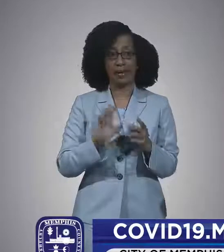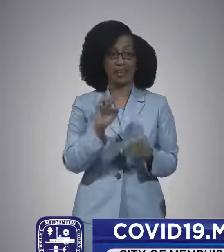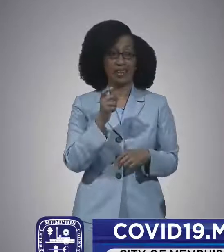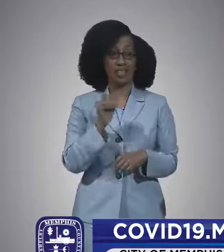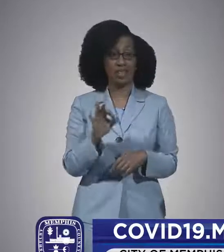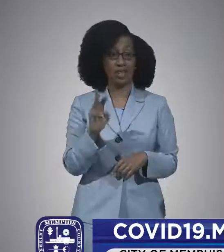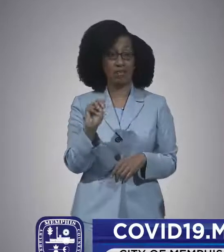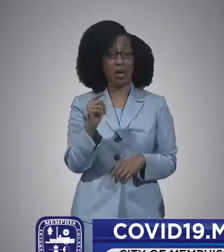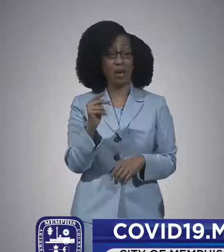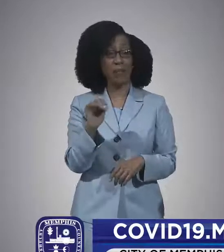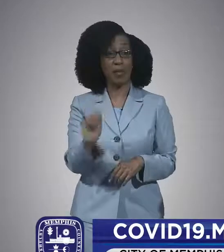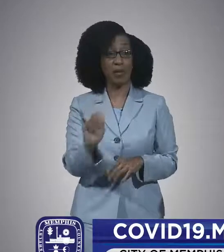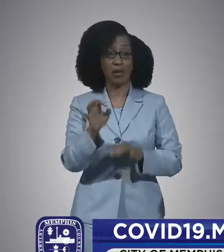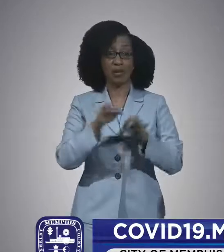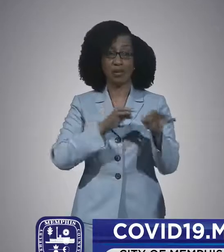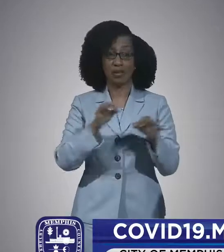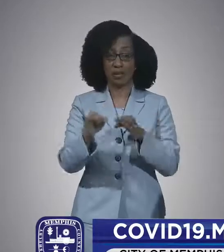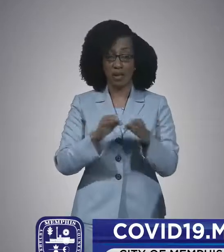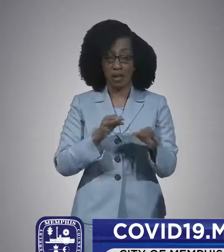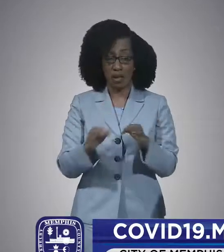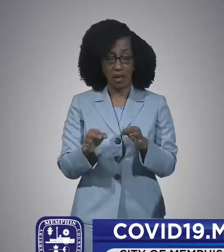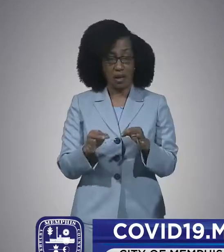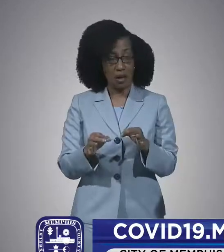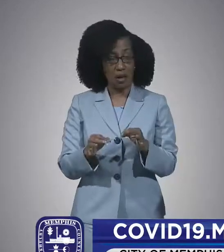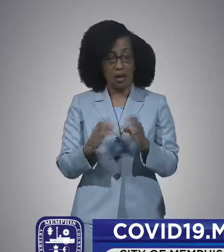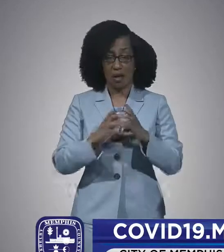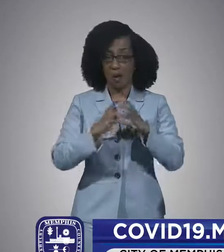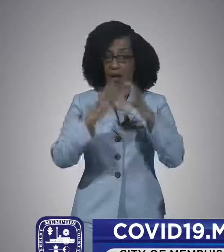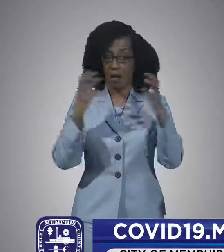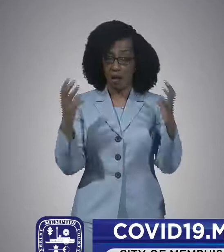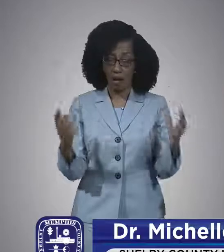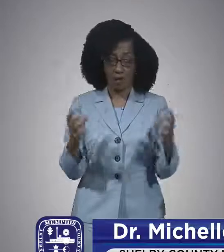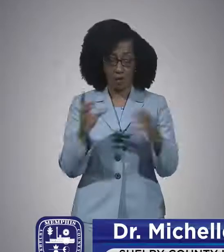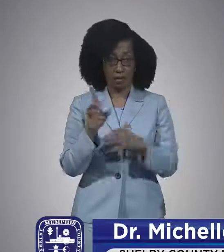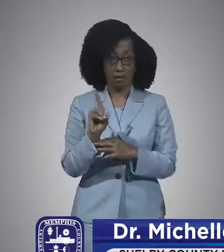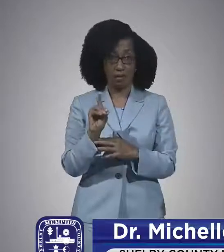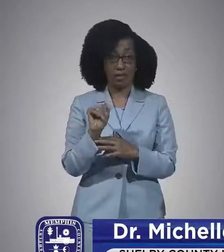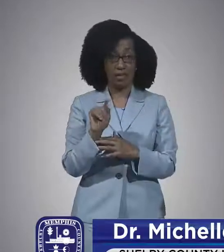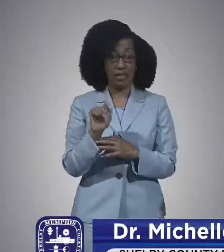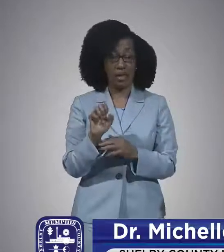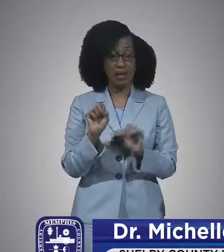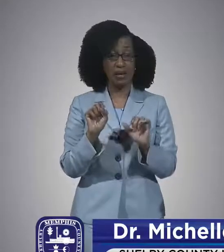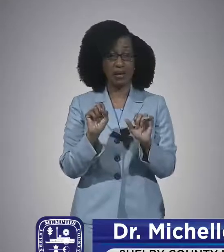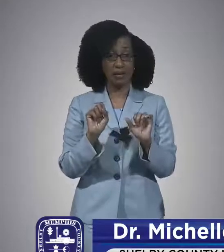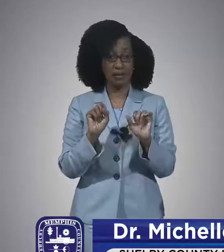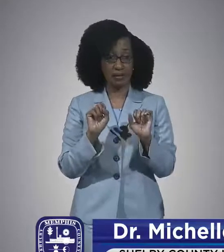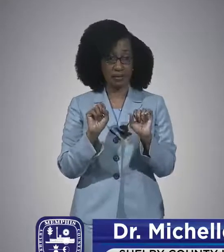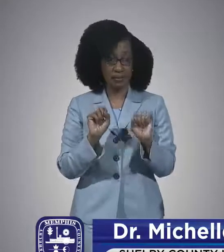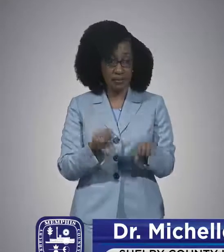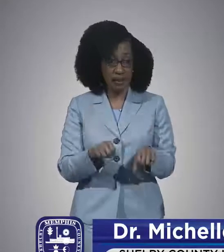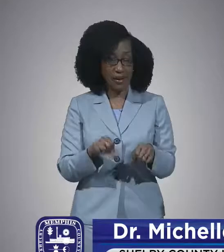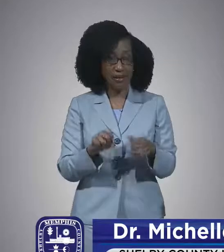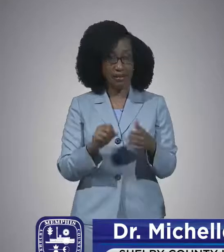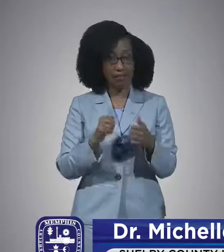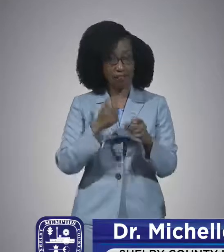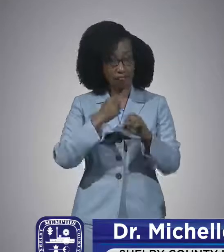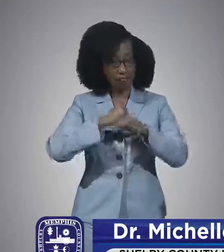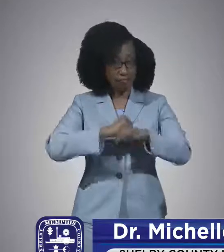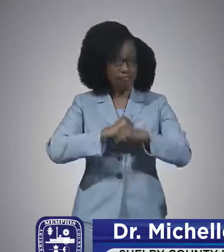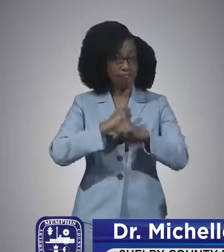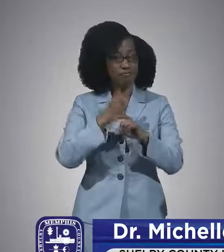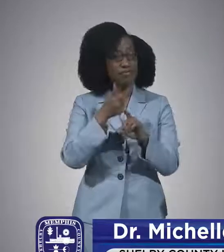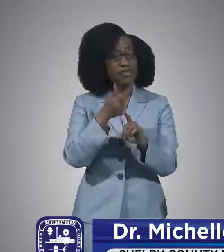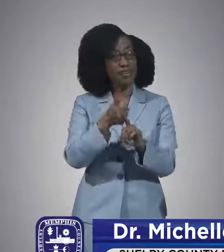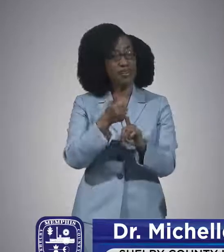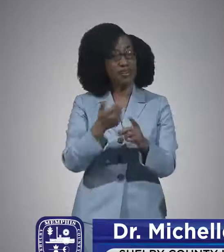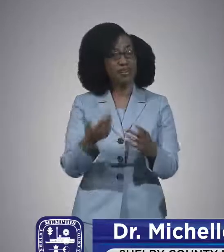stand up here and give you many points of data about how folks can protect themselves. And we've also talked about the